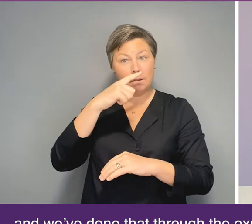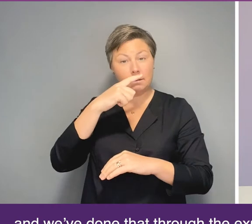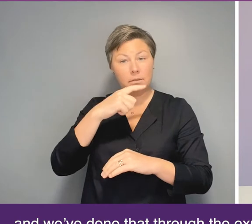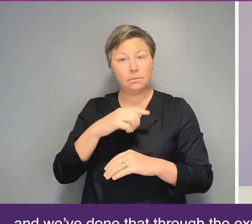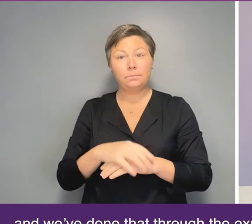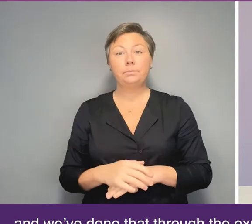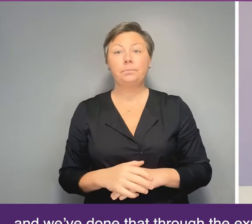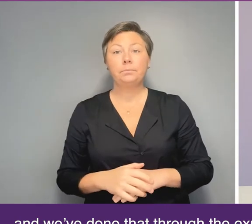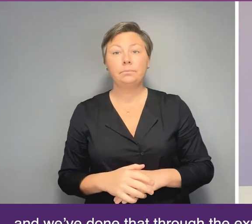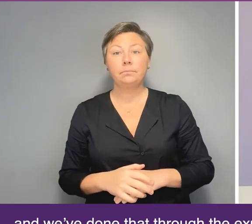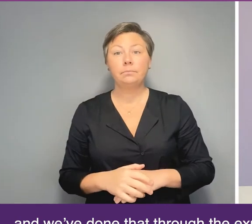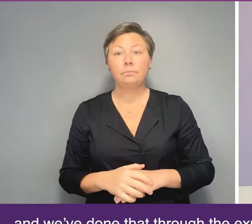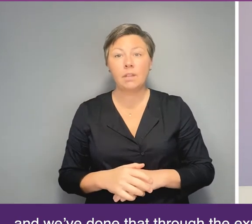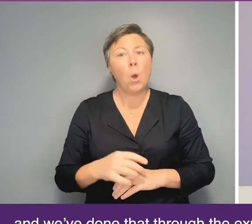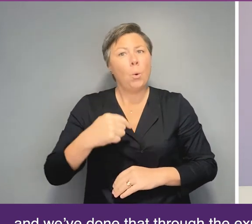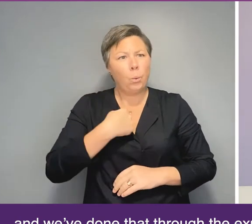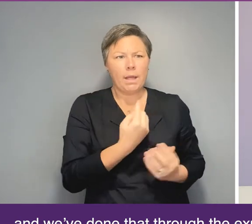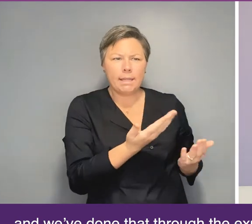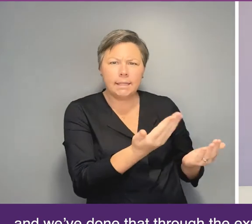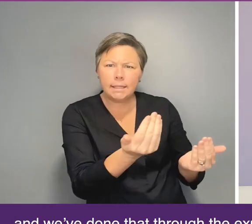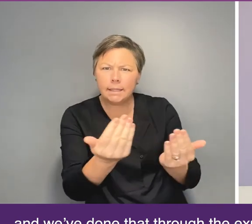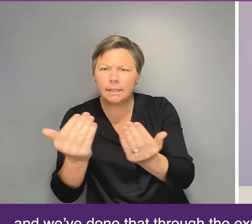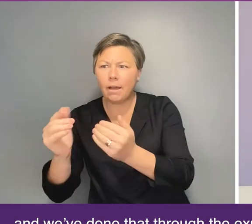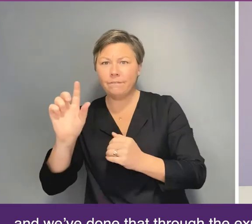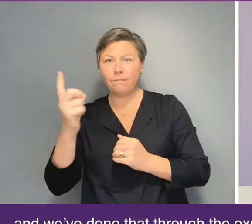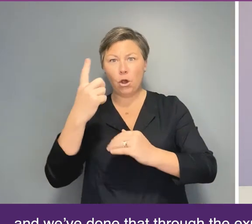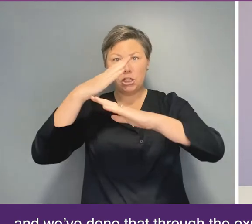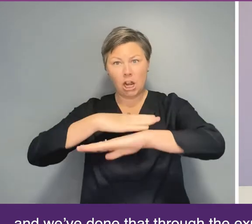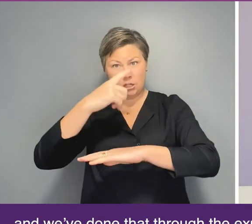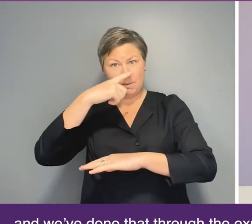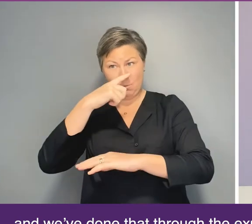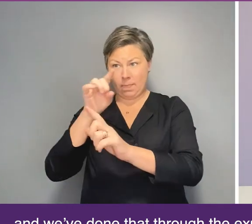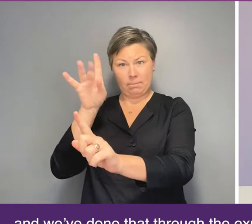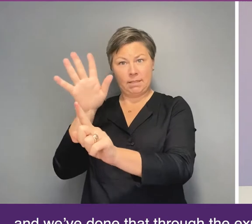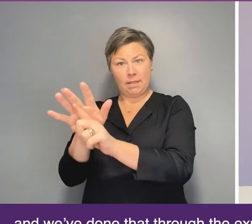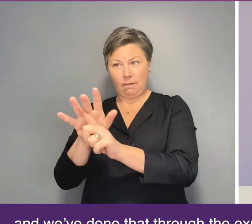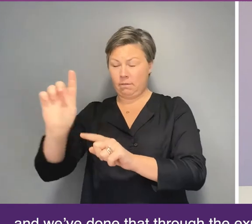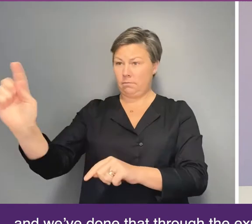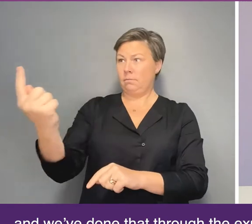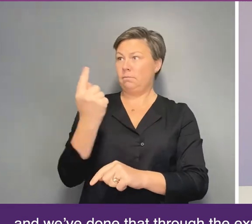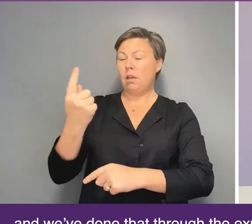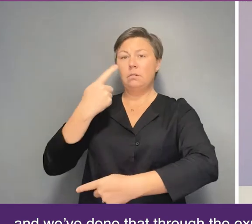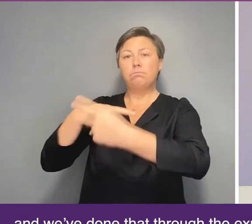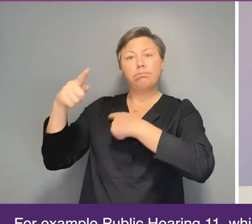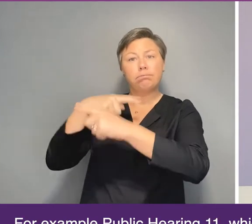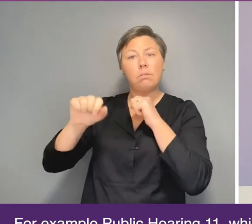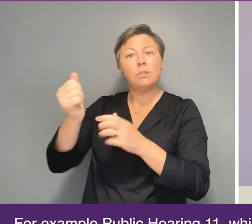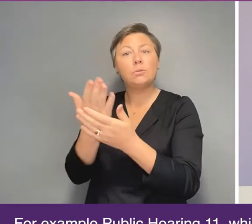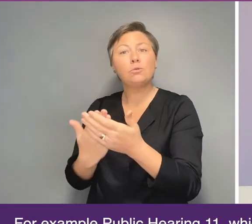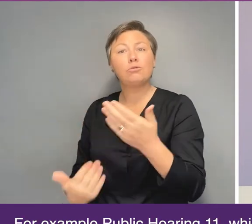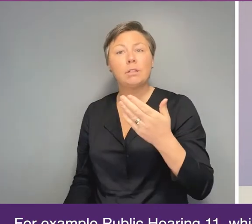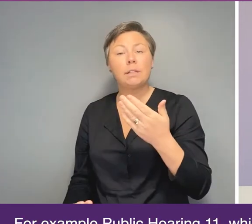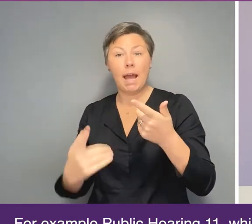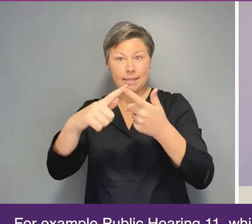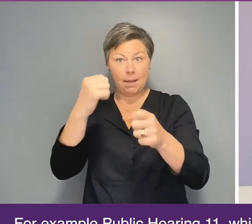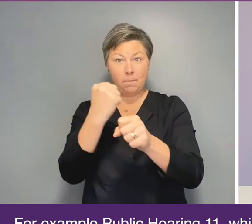experiences of First Nations people with disability themselves, those with lived experience. For example, Public